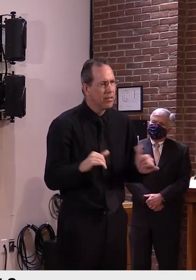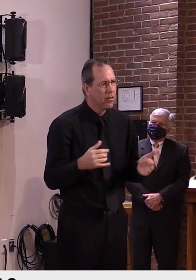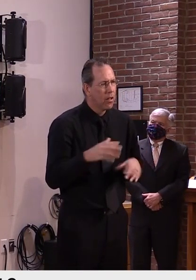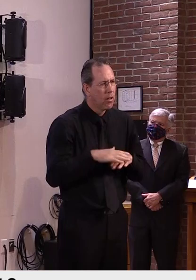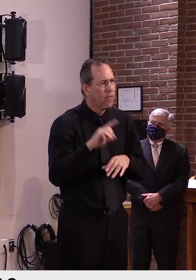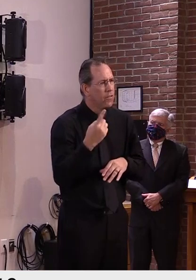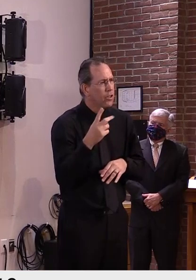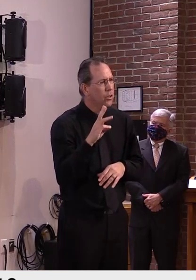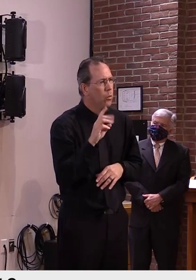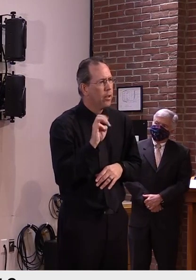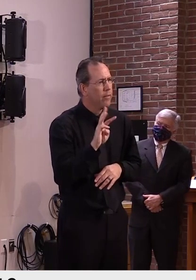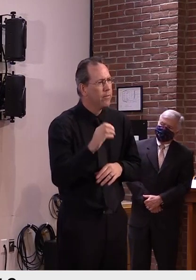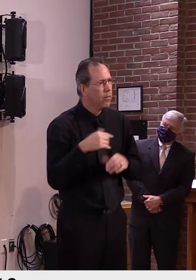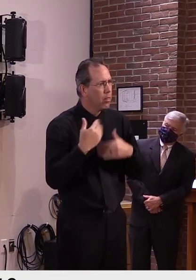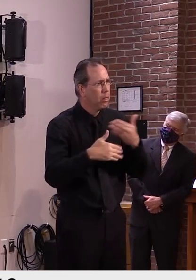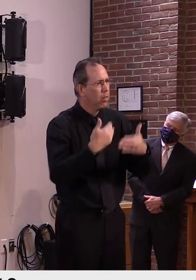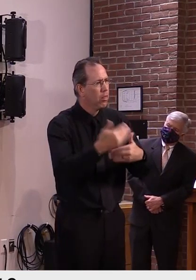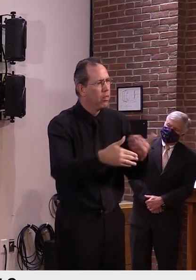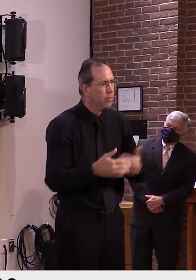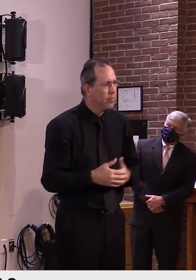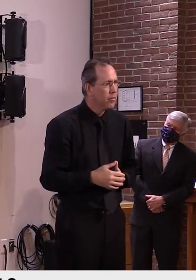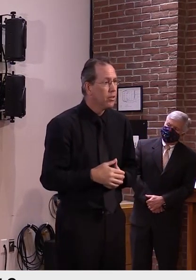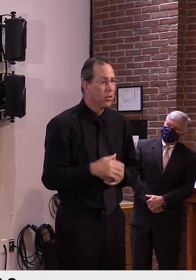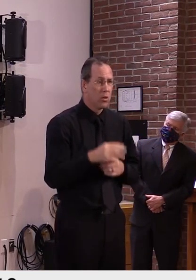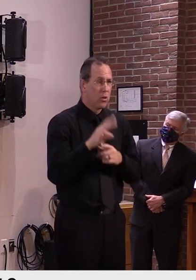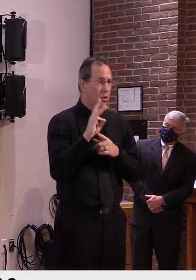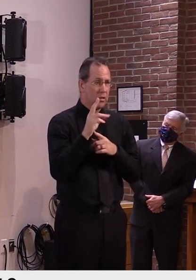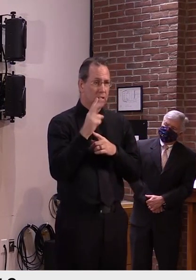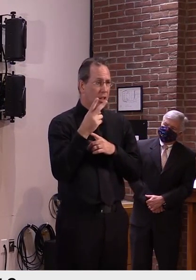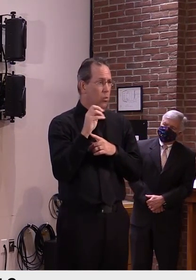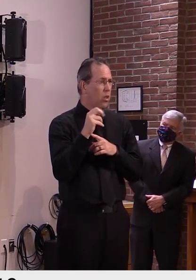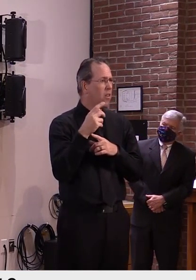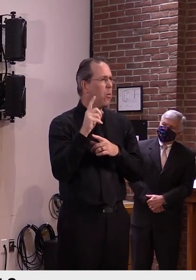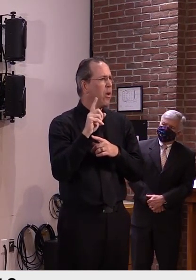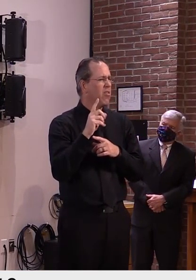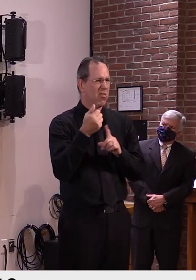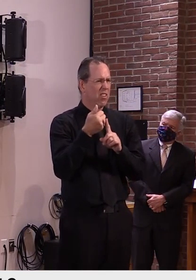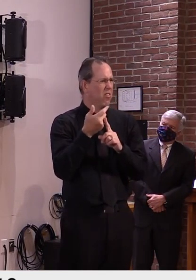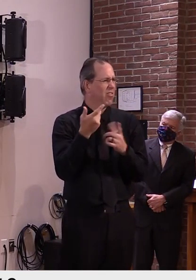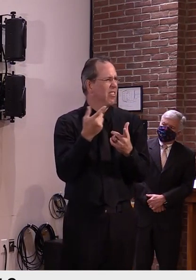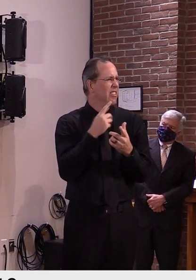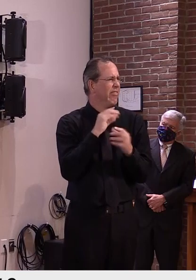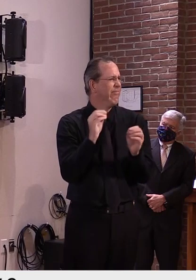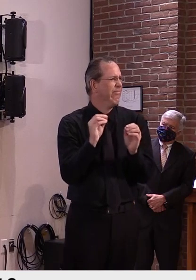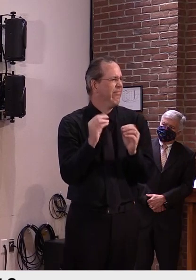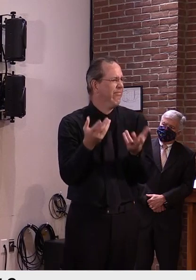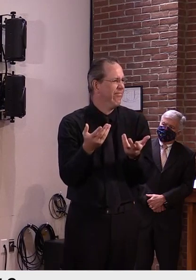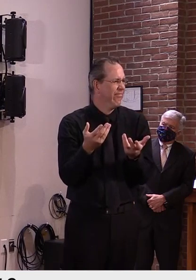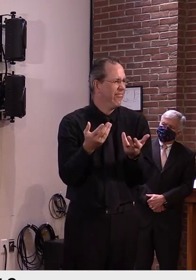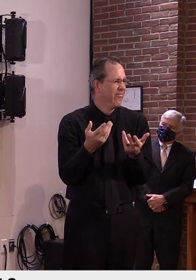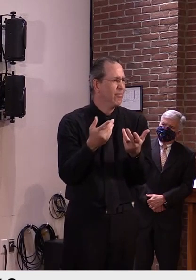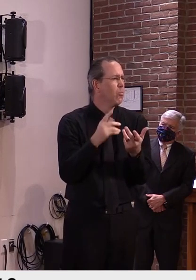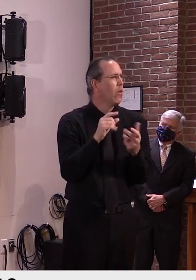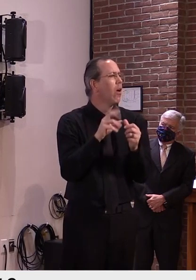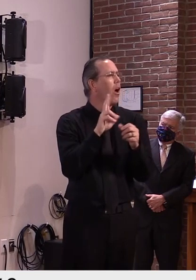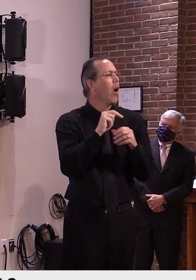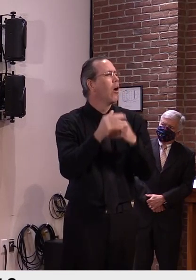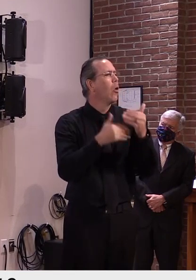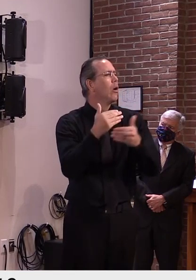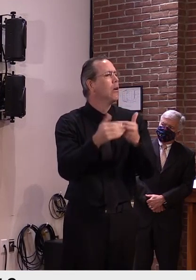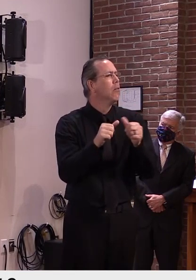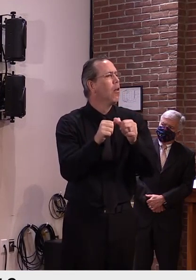the curve around the world kind of looks like things went up, they came down, and now they're going back up. The United